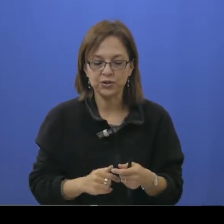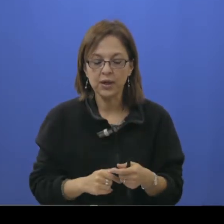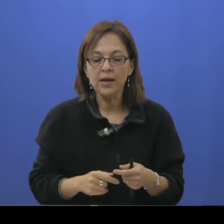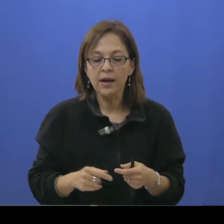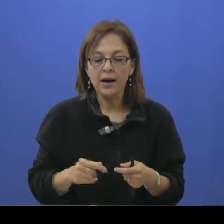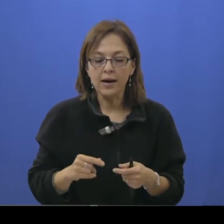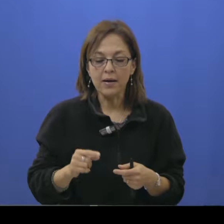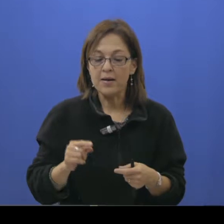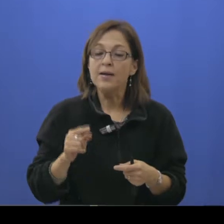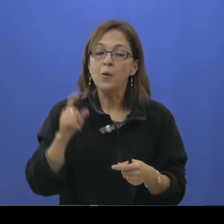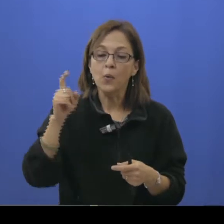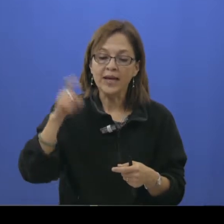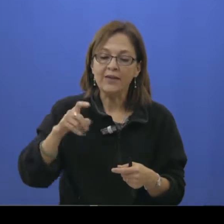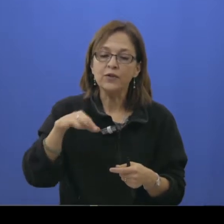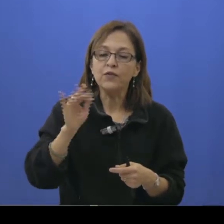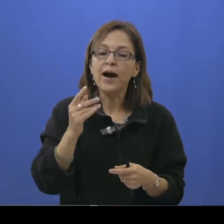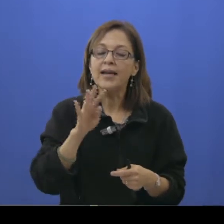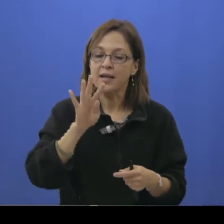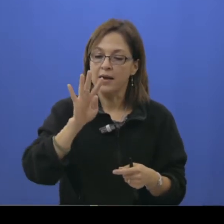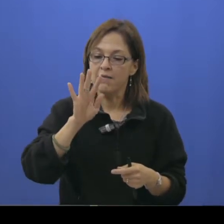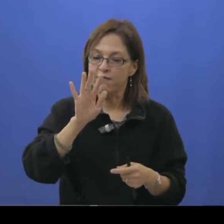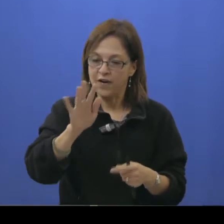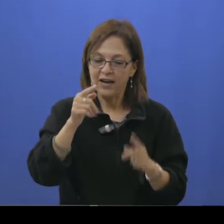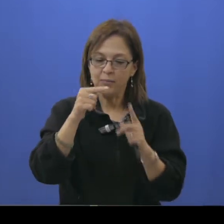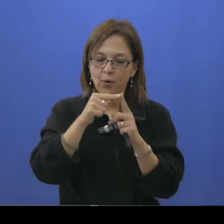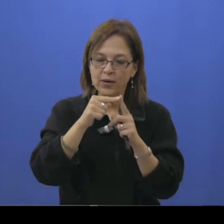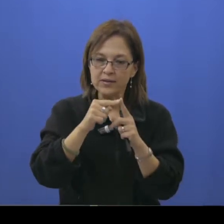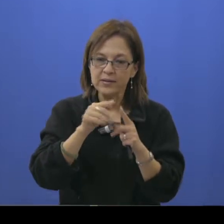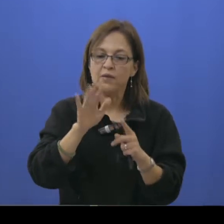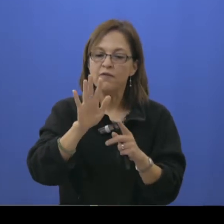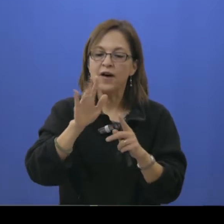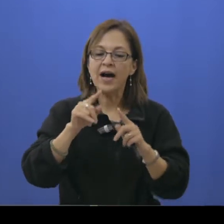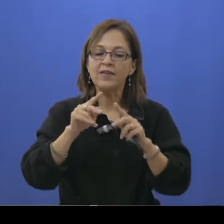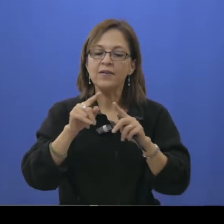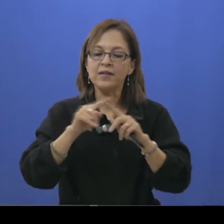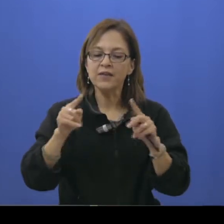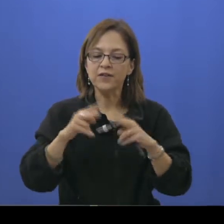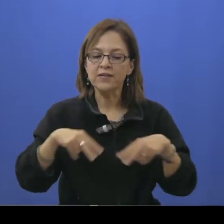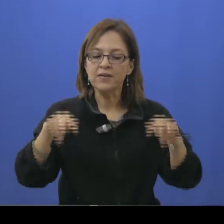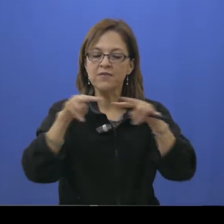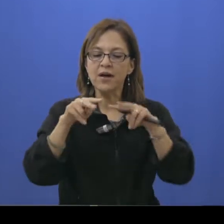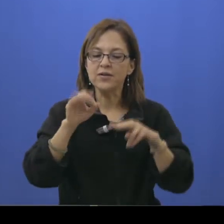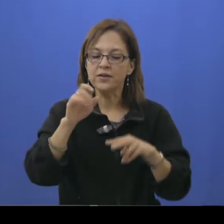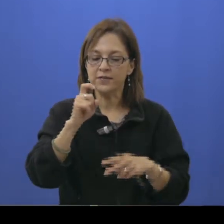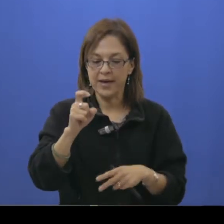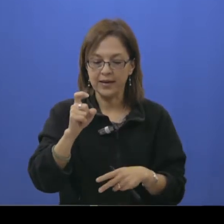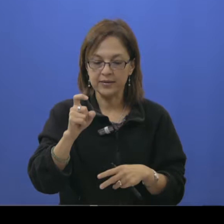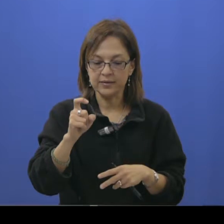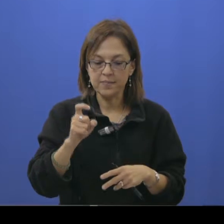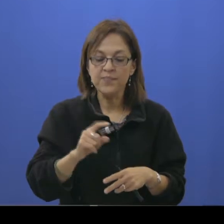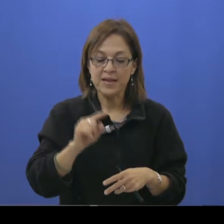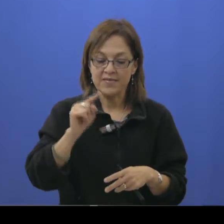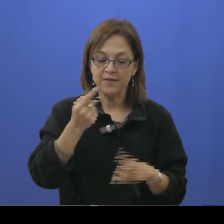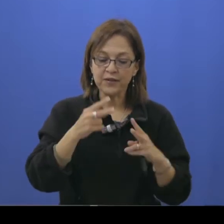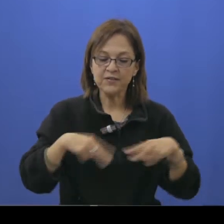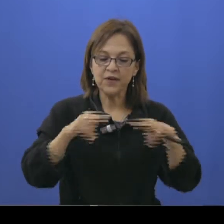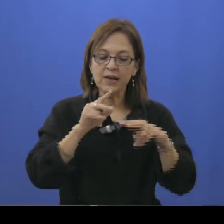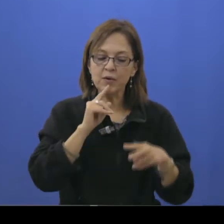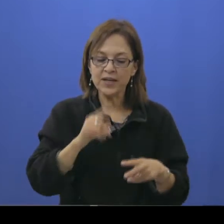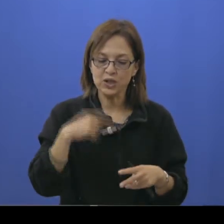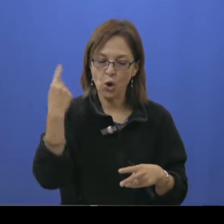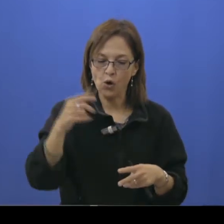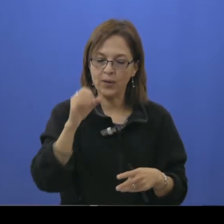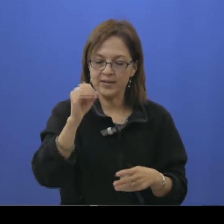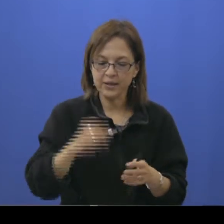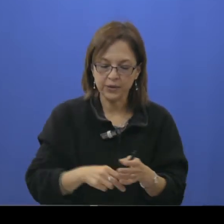sections. We have to find 5 points, 5 different values of x. The first value